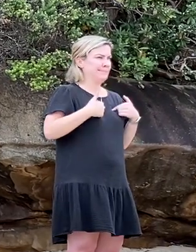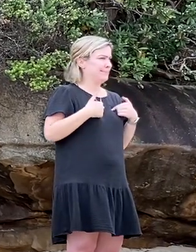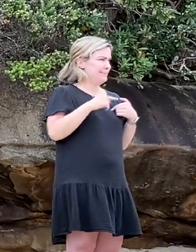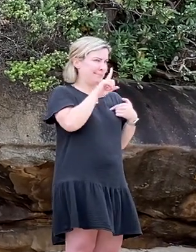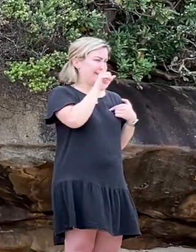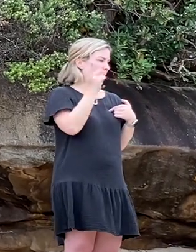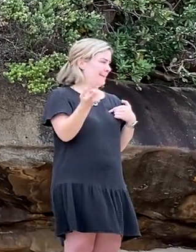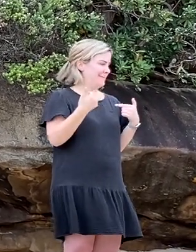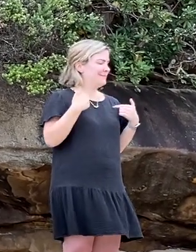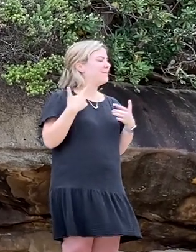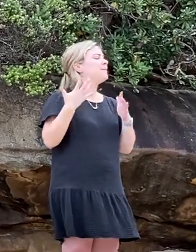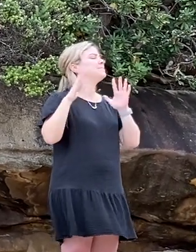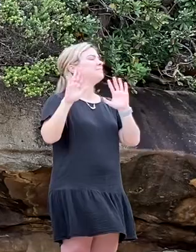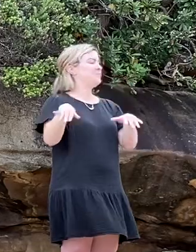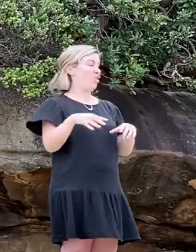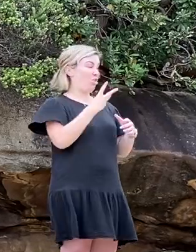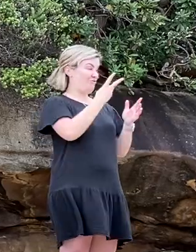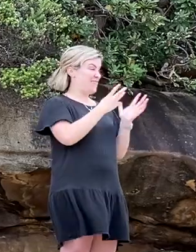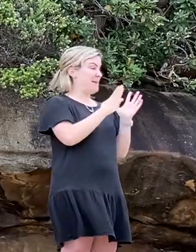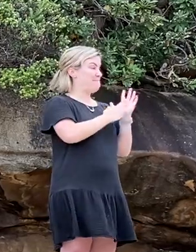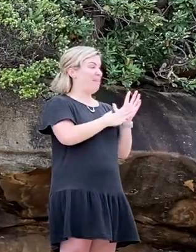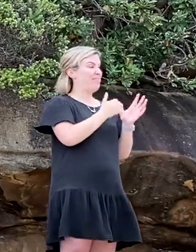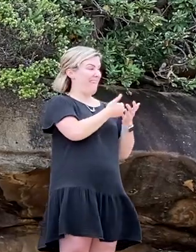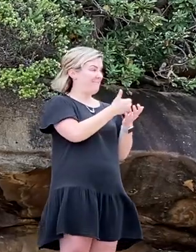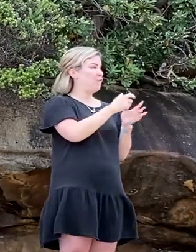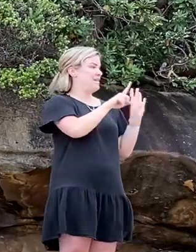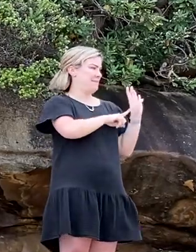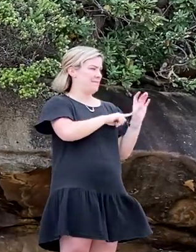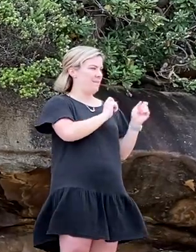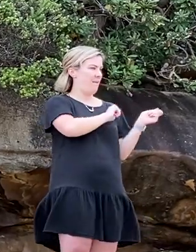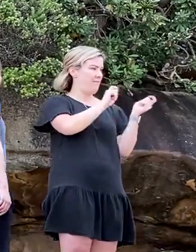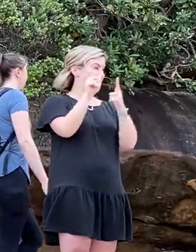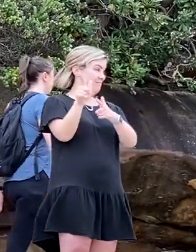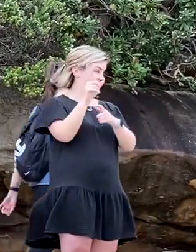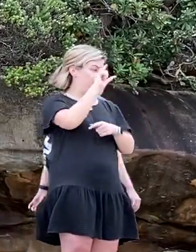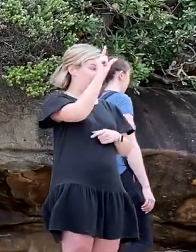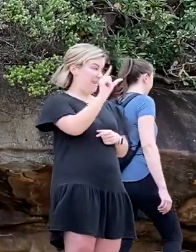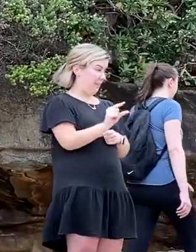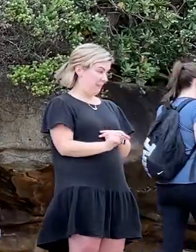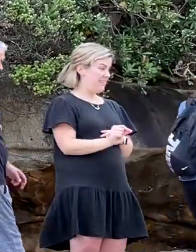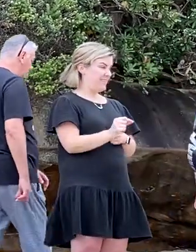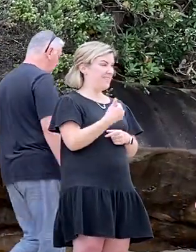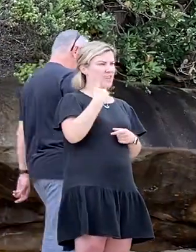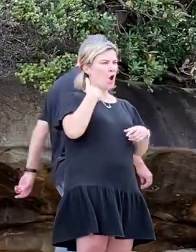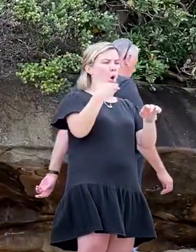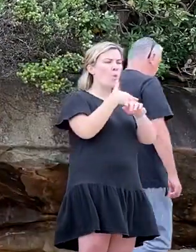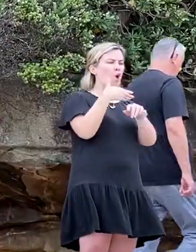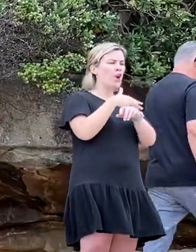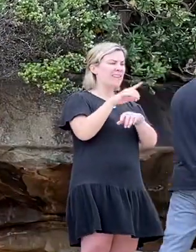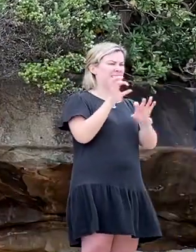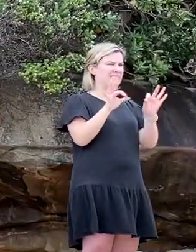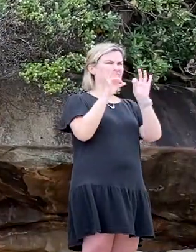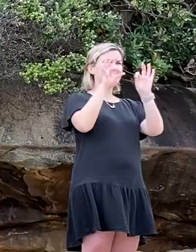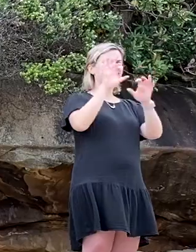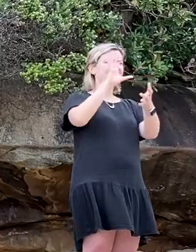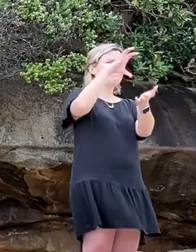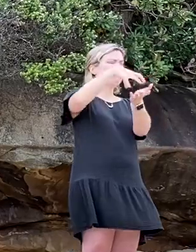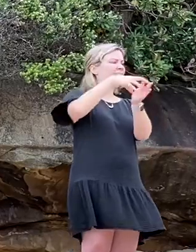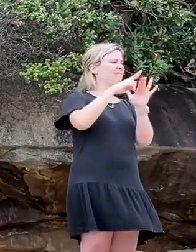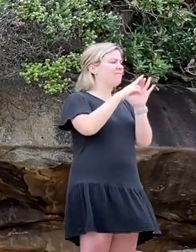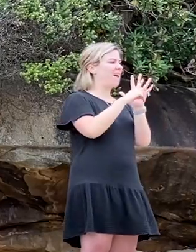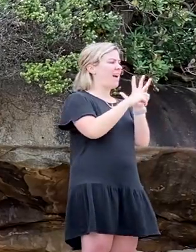months every year, and I worked in a foundry in Florence. I had my little